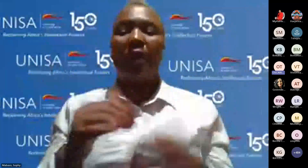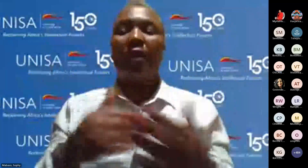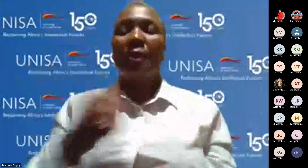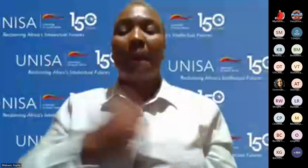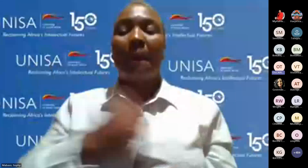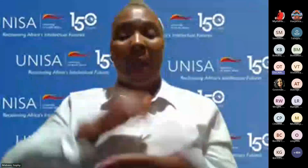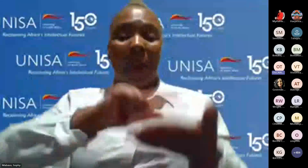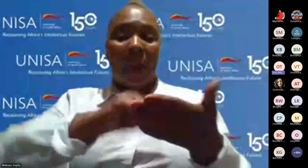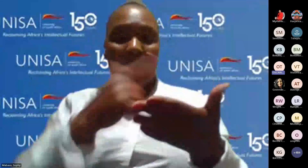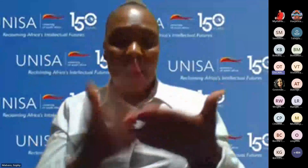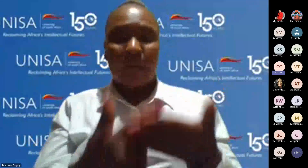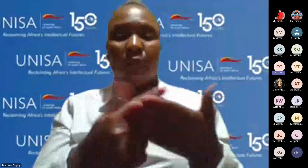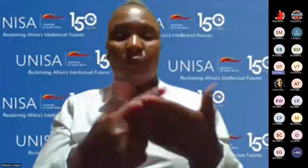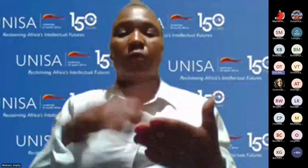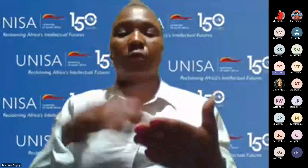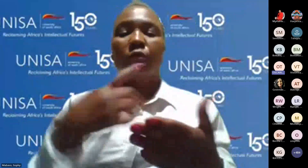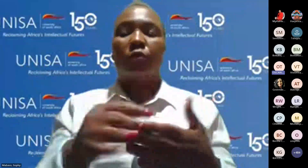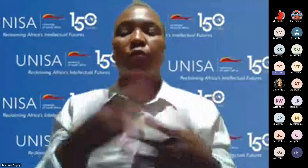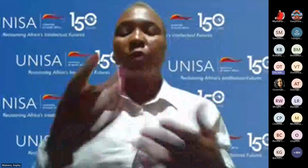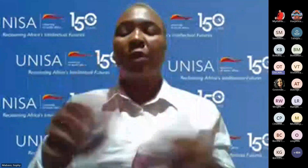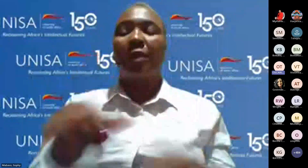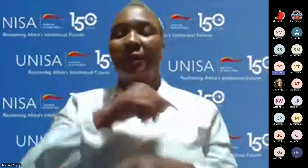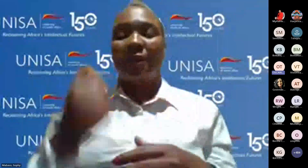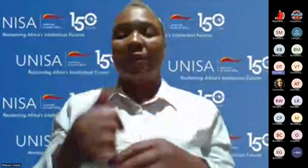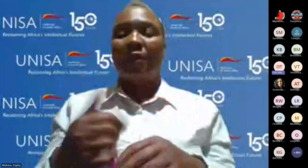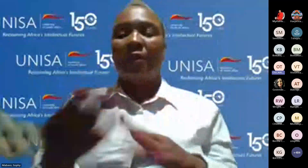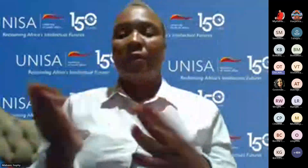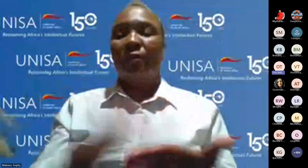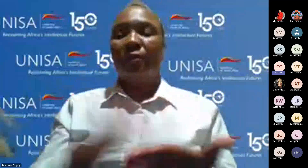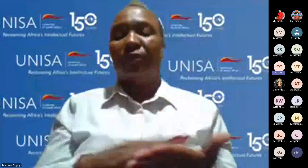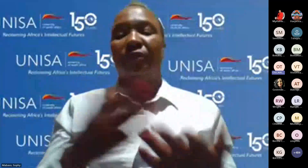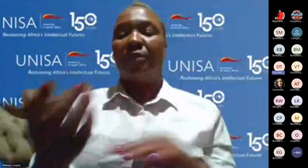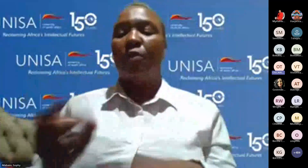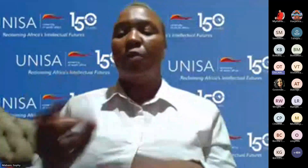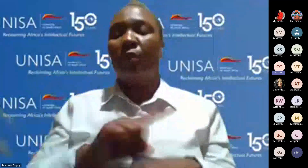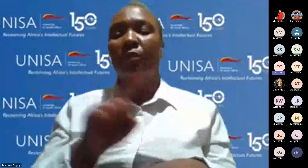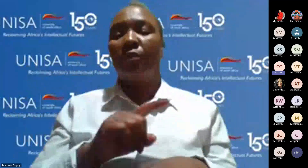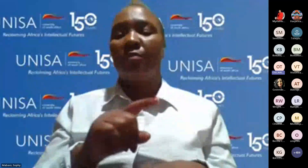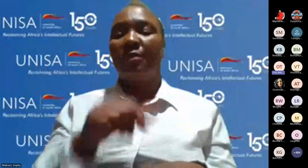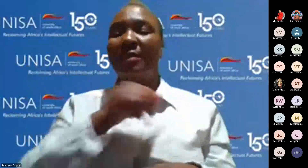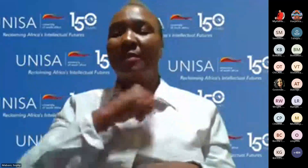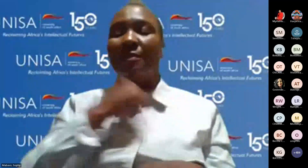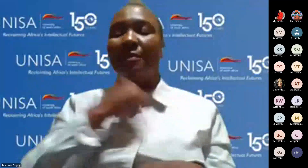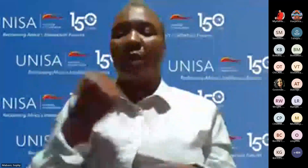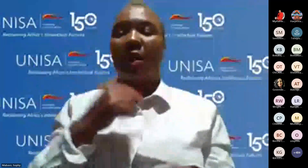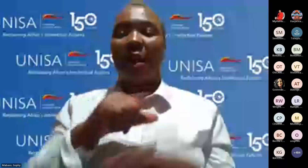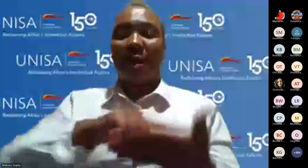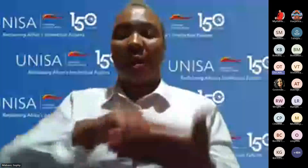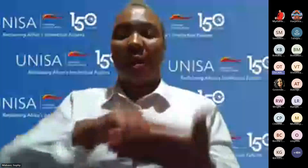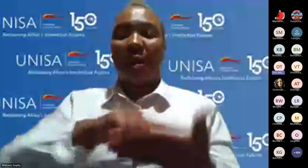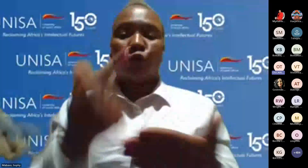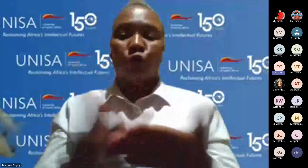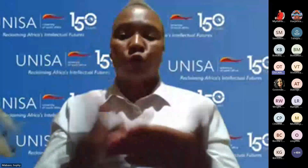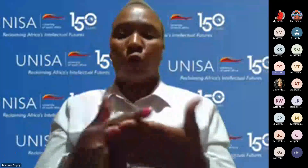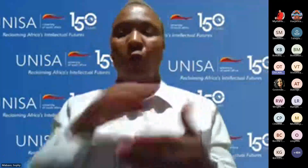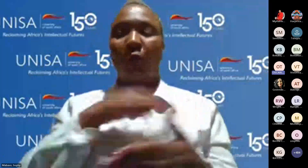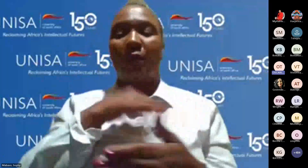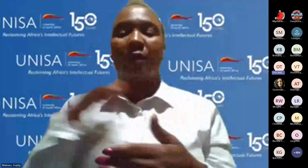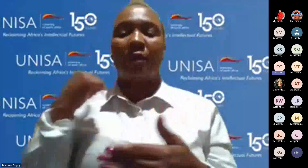laptop died because I hadn't charged it enough, maybe, or maybe the battery was slow.